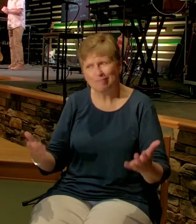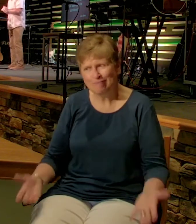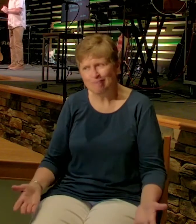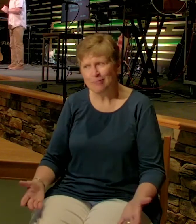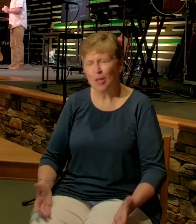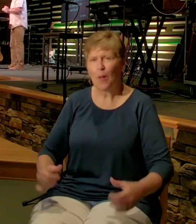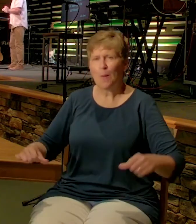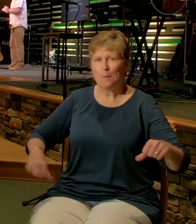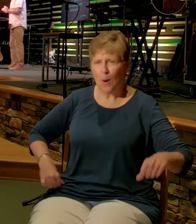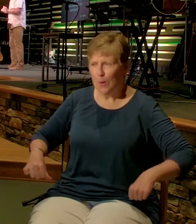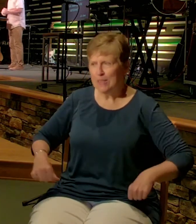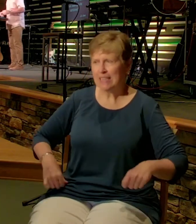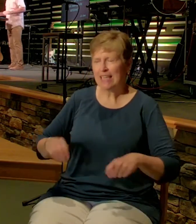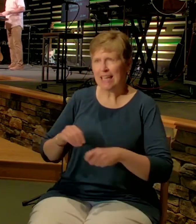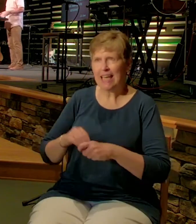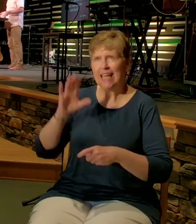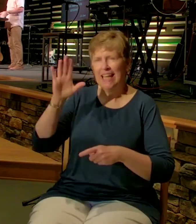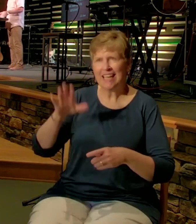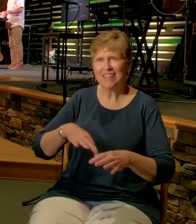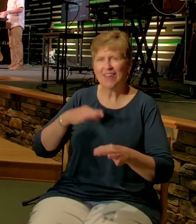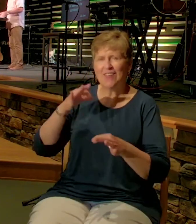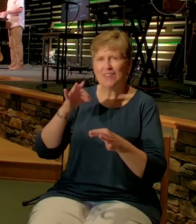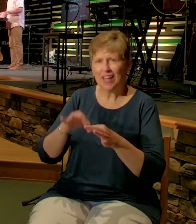That was really weird, okay?